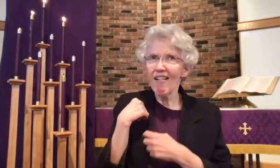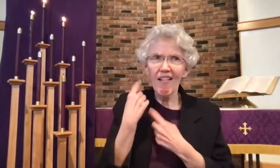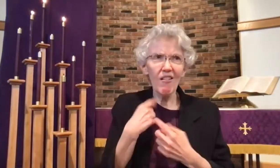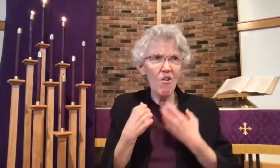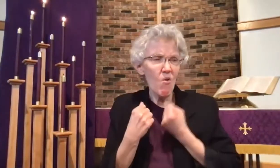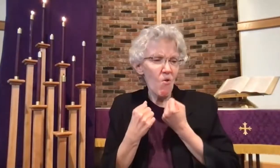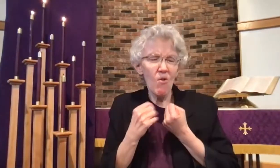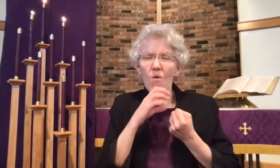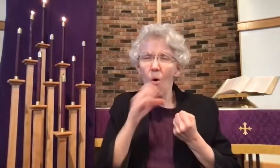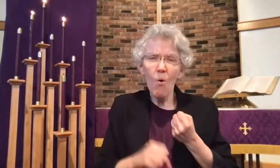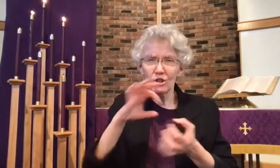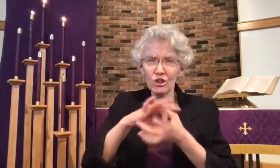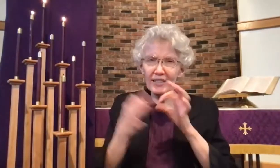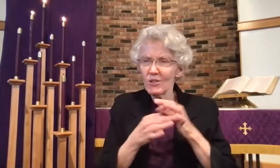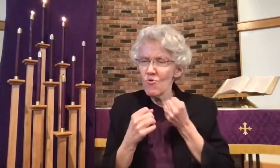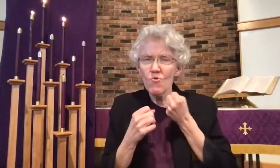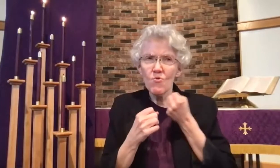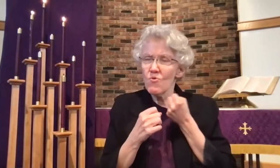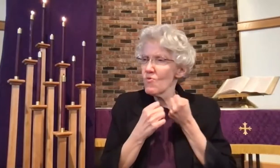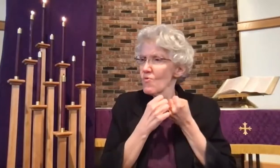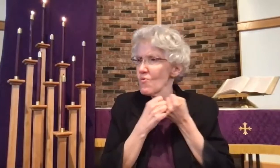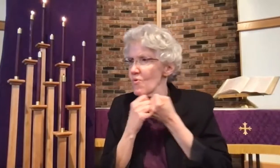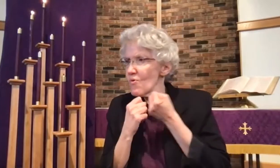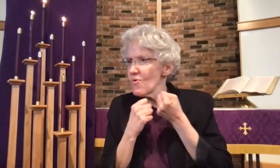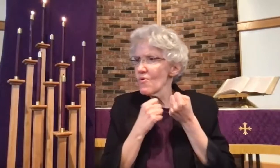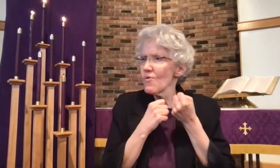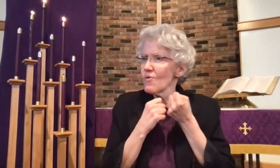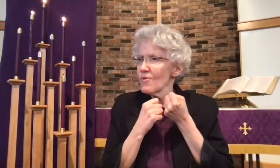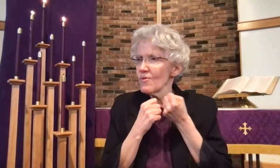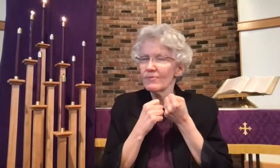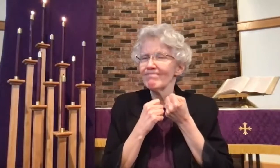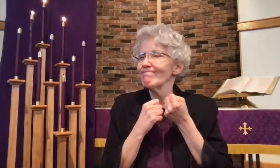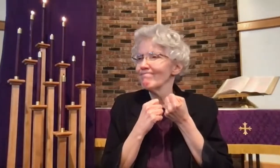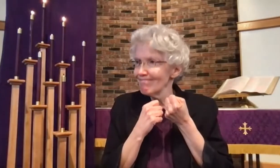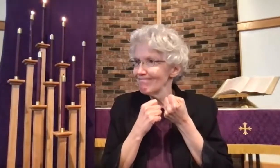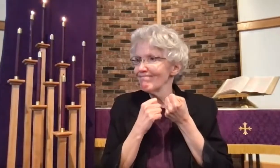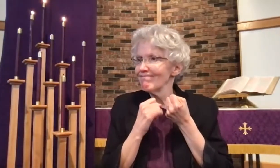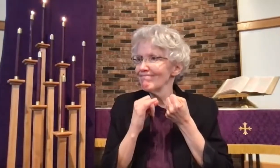I've been learning through this journey about how these old chains of ours hold us